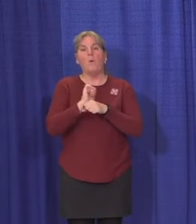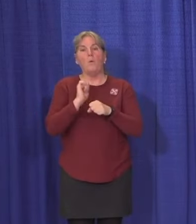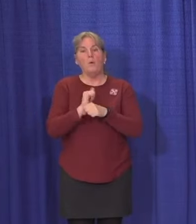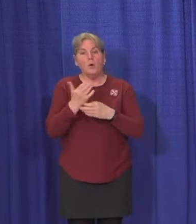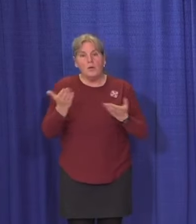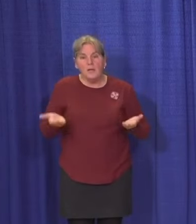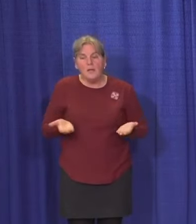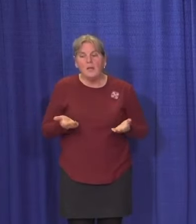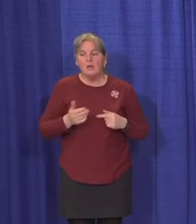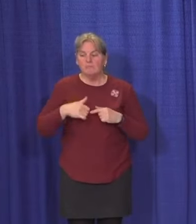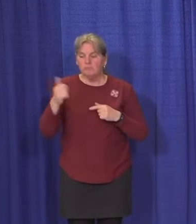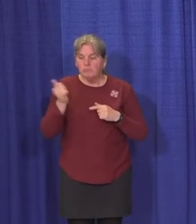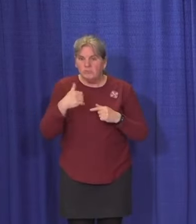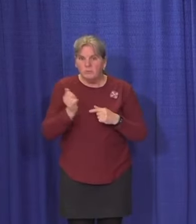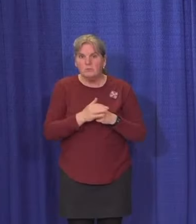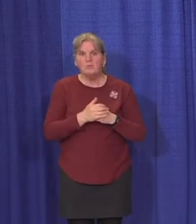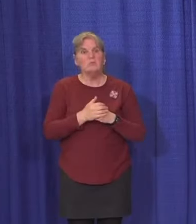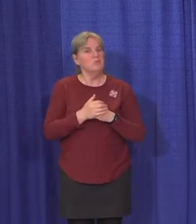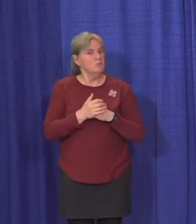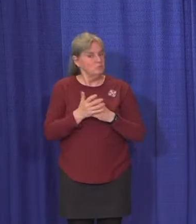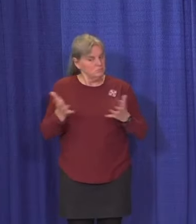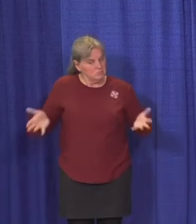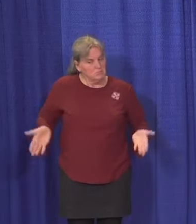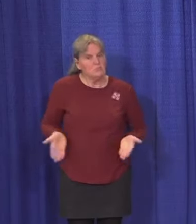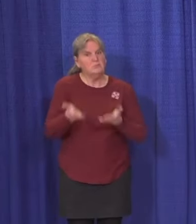ideally, our numbers will continue to climb.